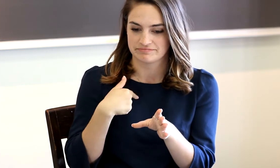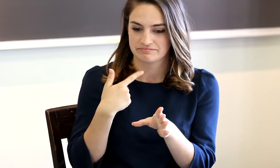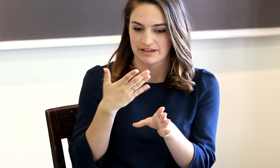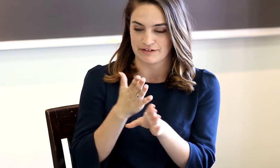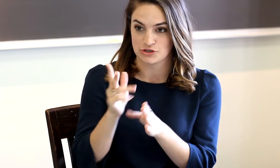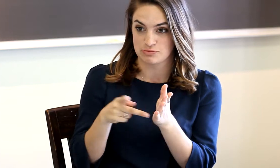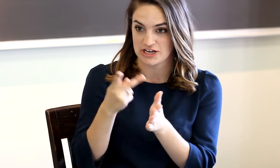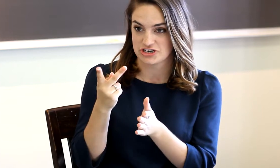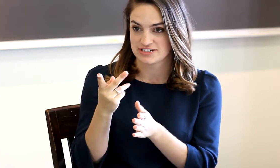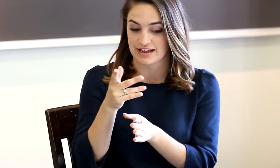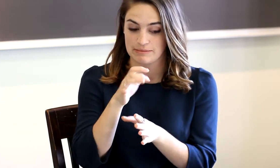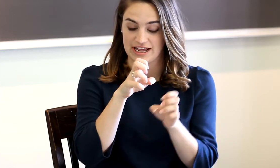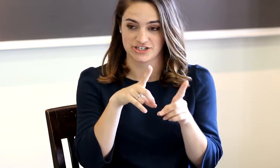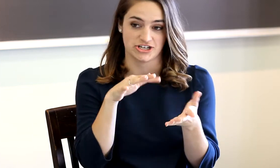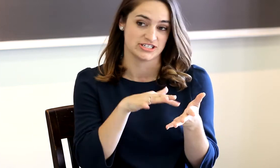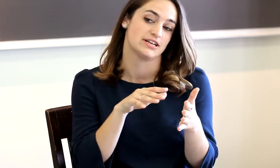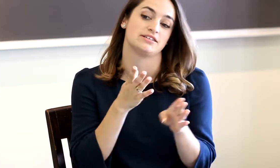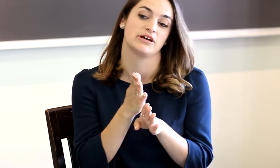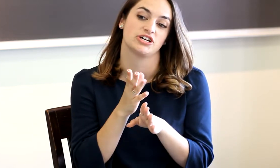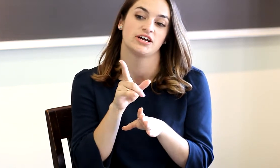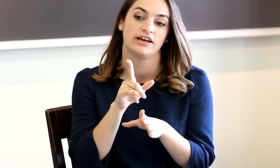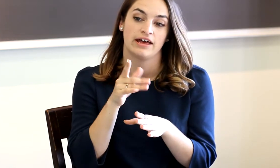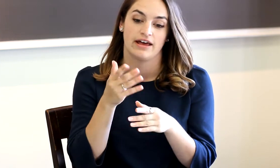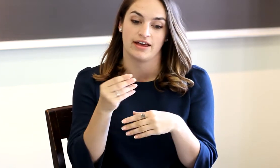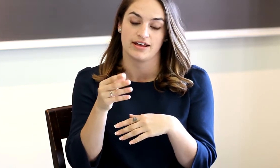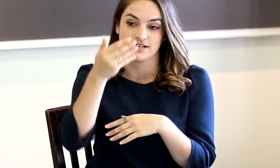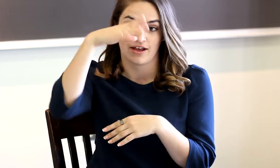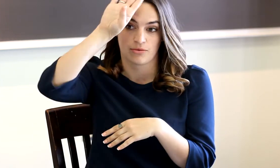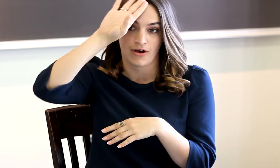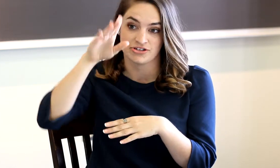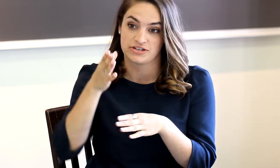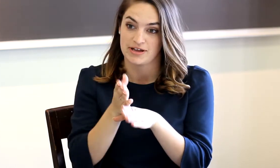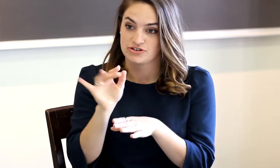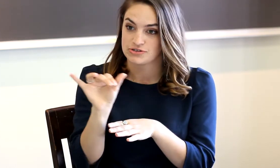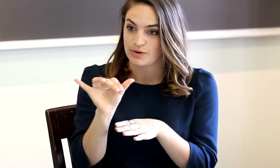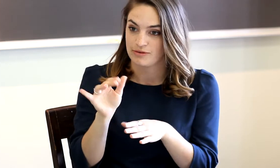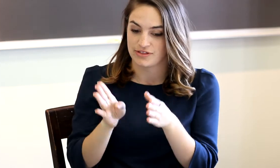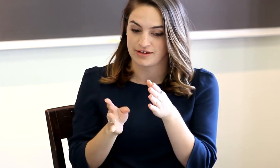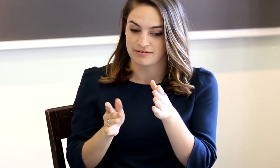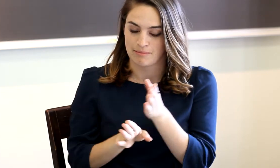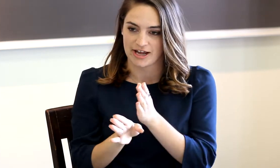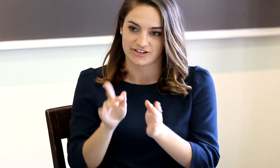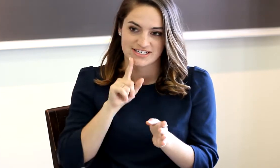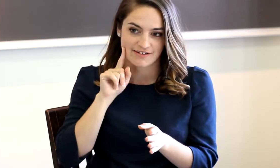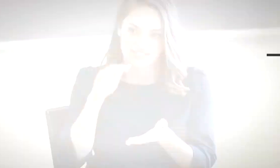I have two majors. I'm an Educational Studies major and an Anthropology major as well with a minor in Deaf Studies.